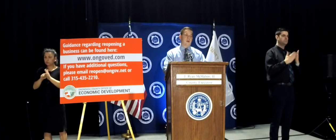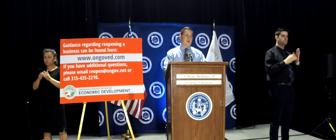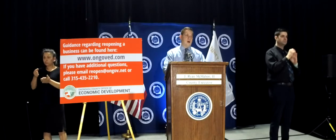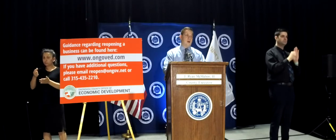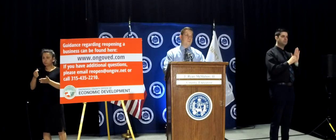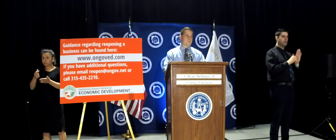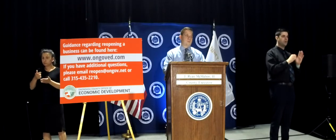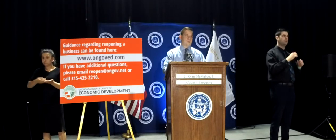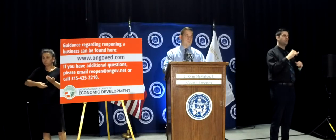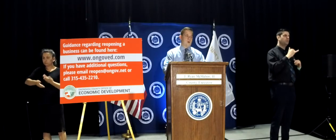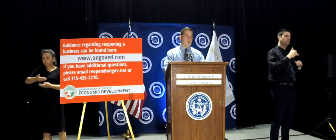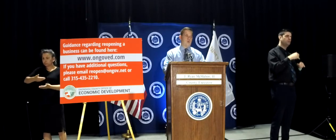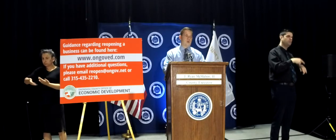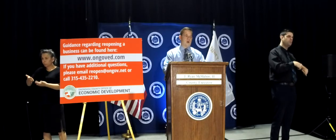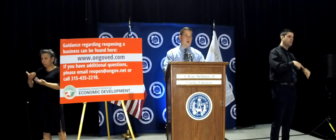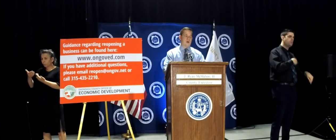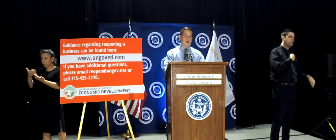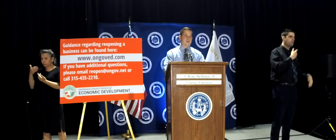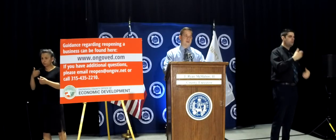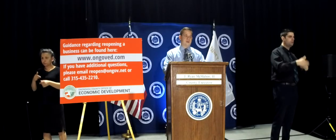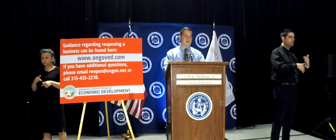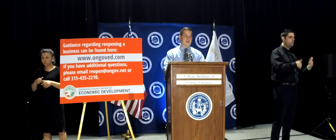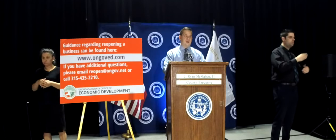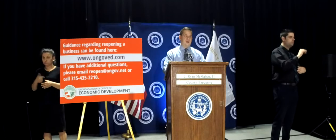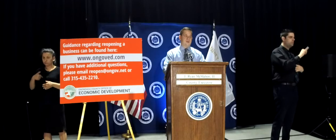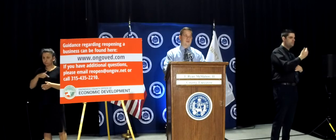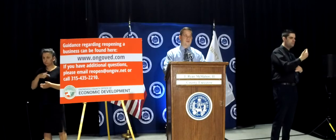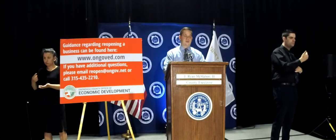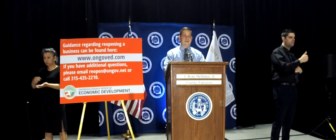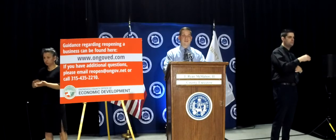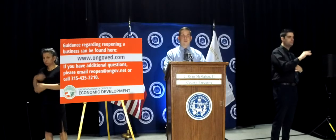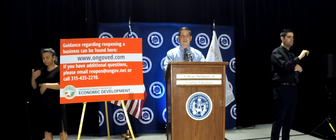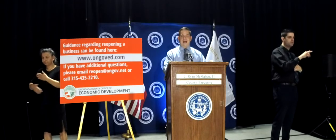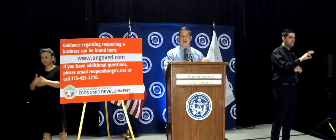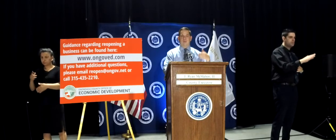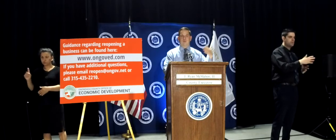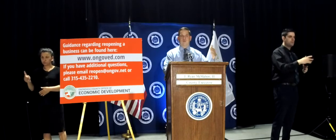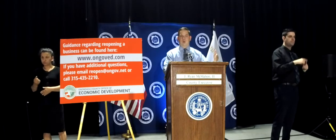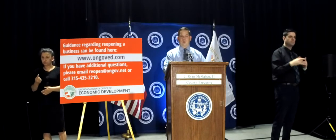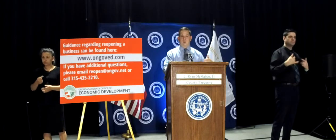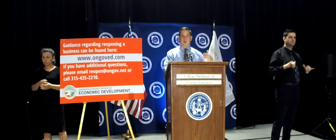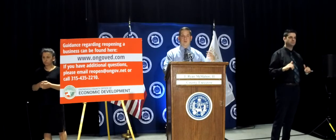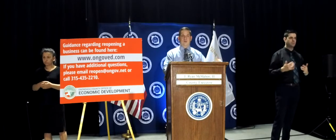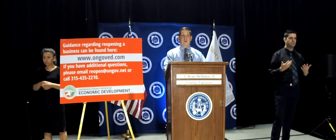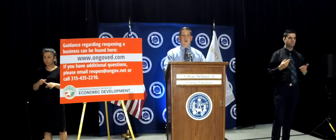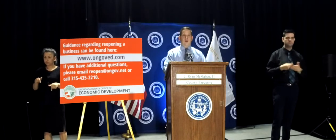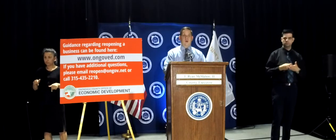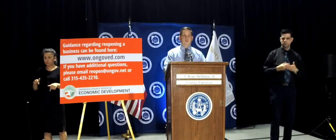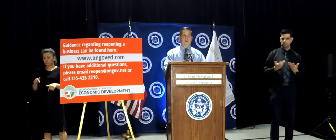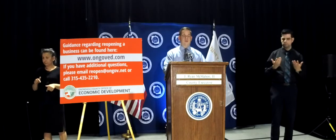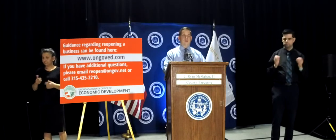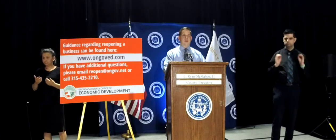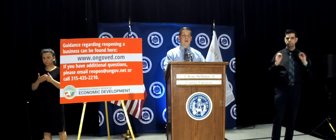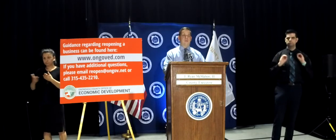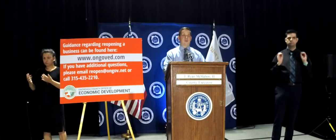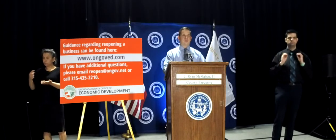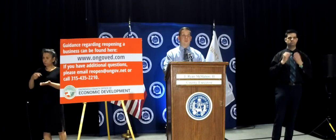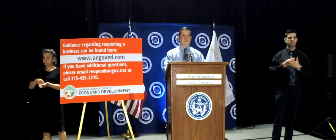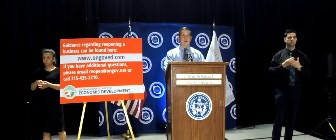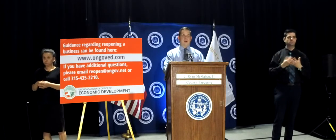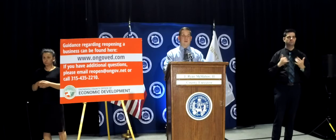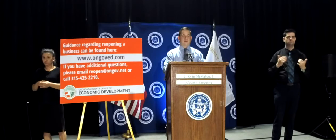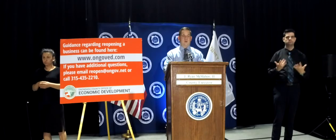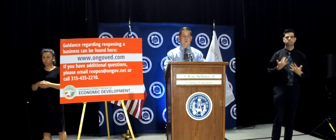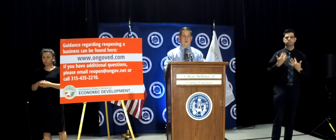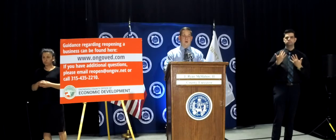debate. But overall, I think there's certain things we got to move forward with. You can't make so